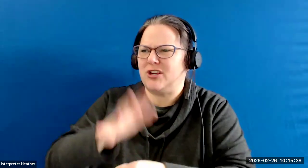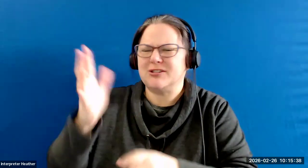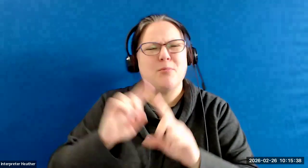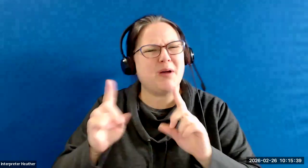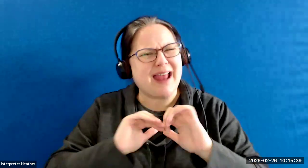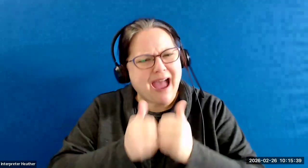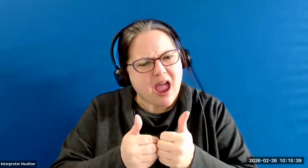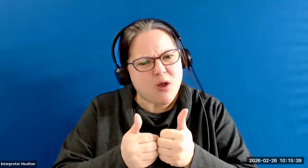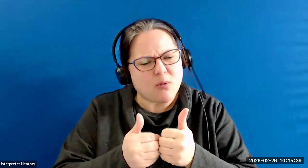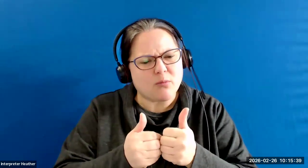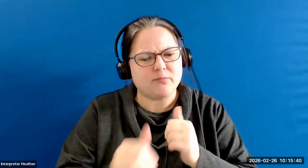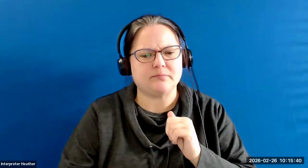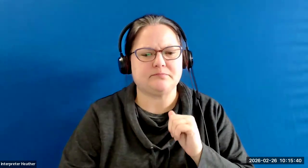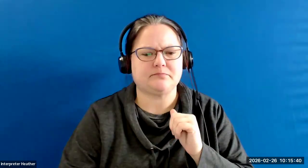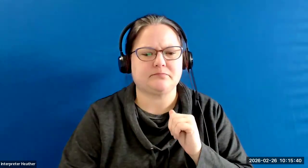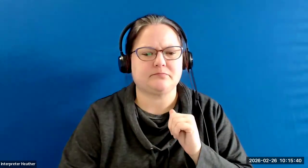know how.